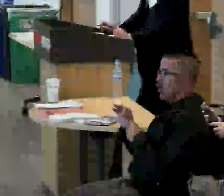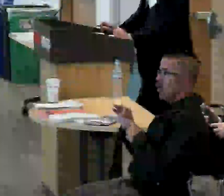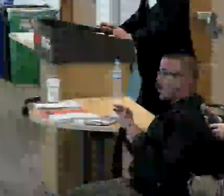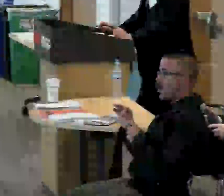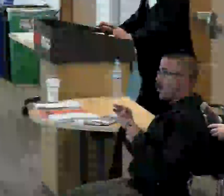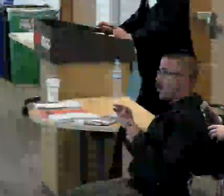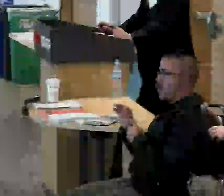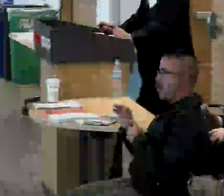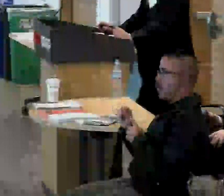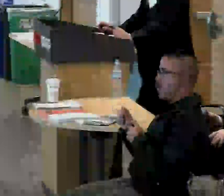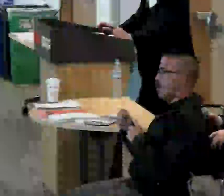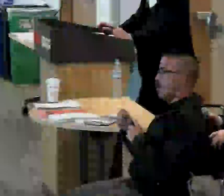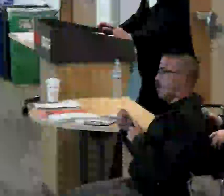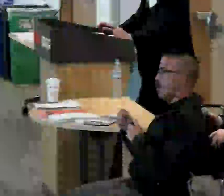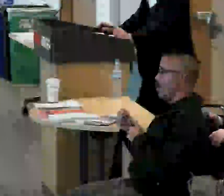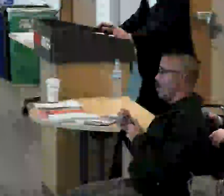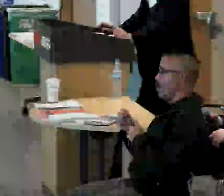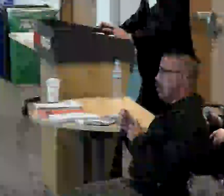where